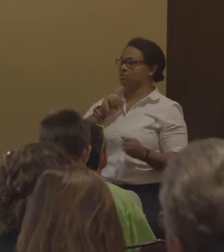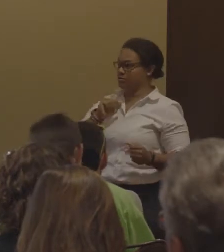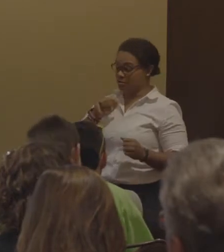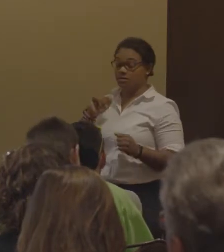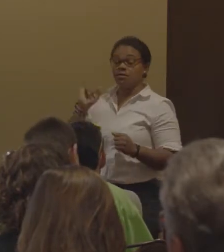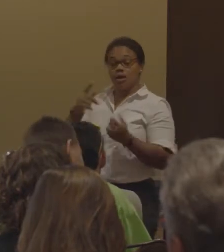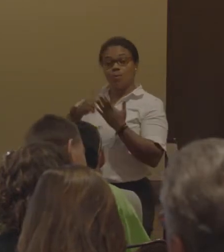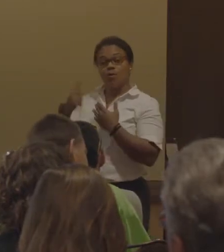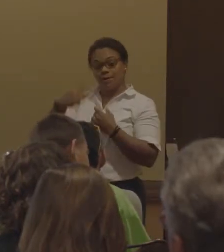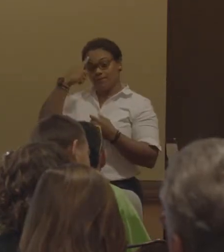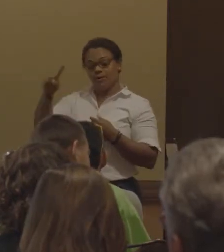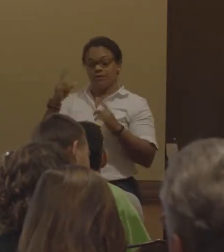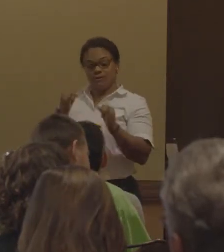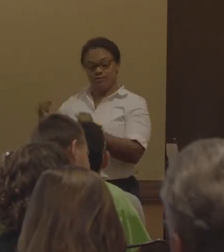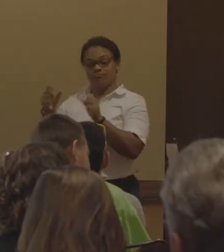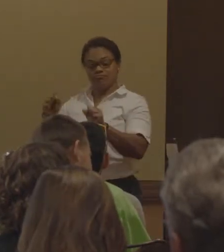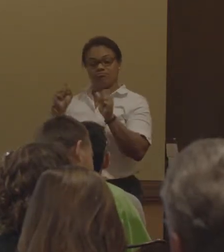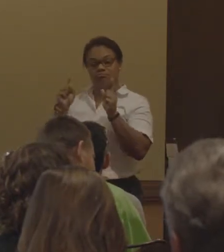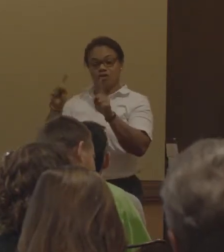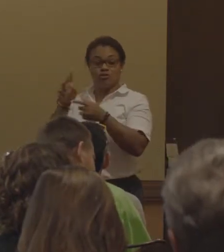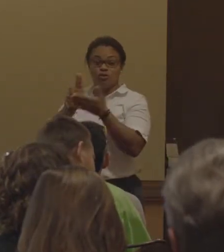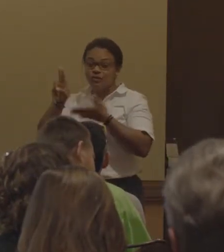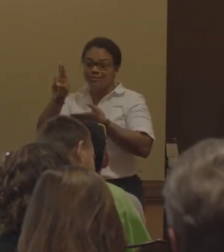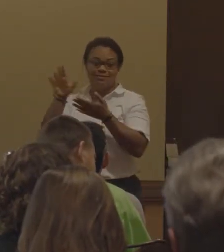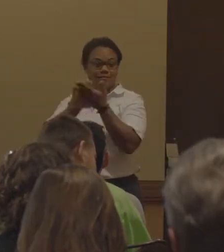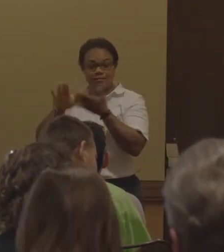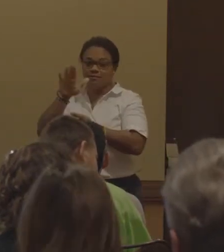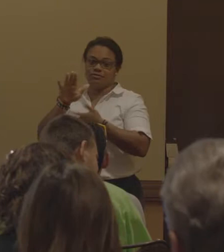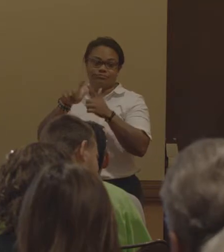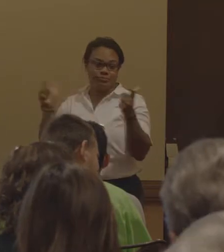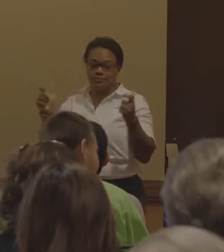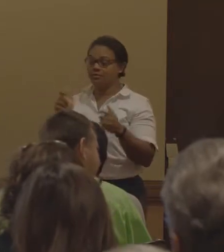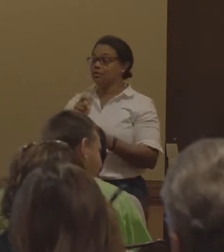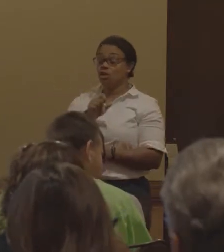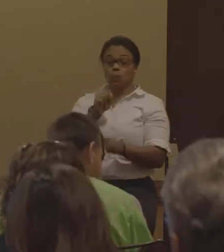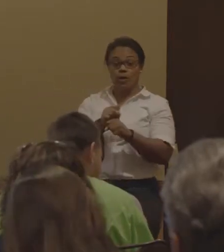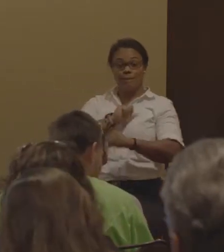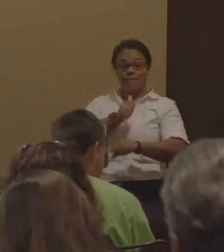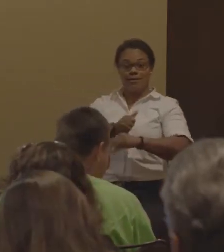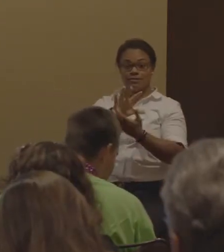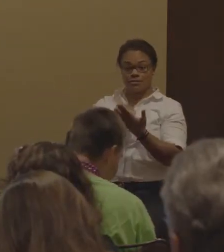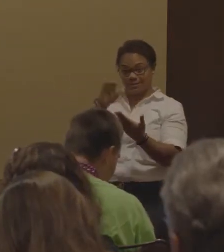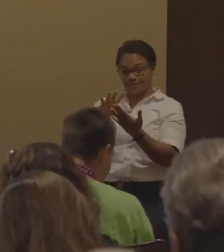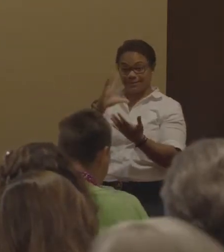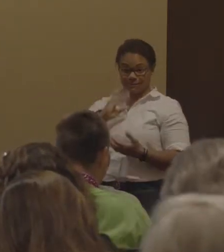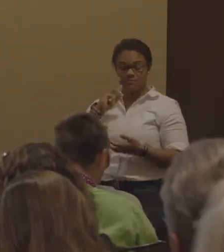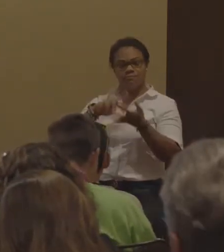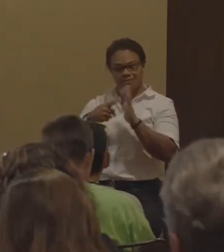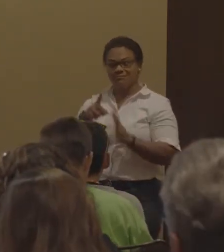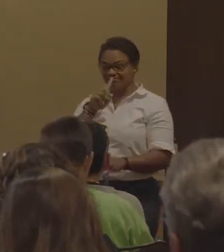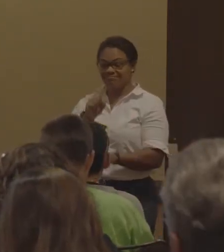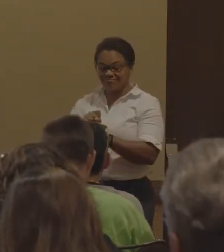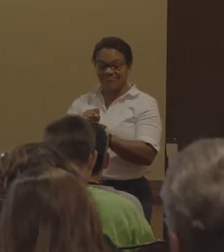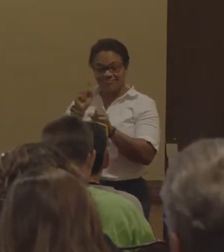it's programs for these individuals to attend those universities and colleges. Work-based learning experiences, that's where they're actually going out and